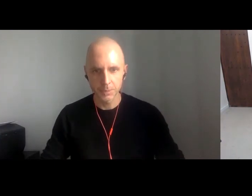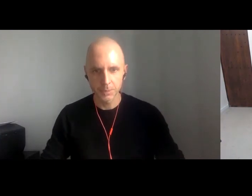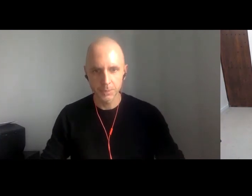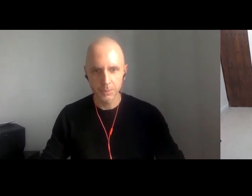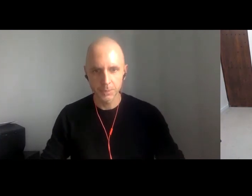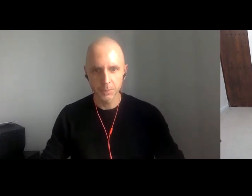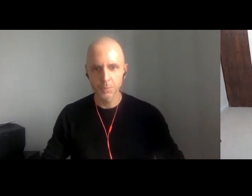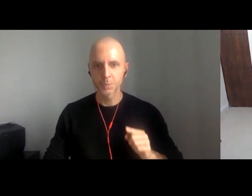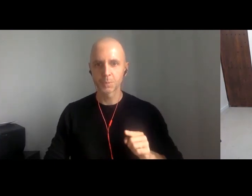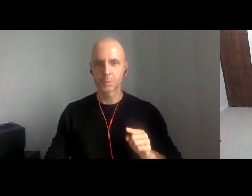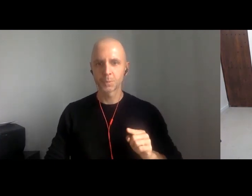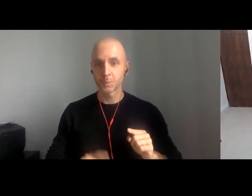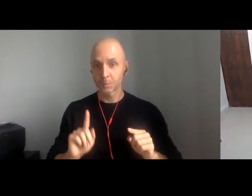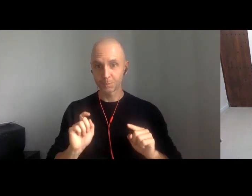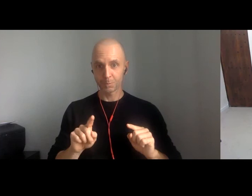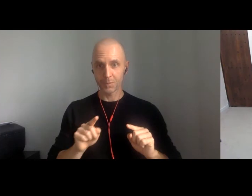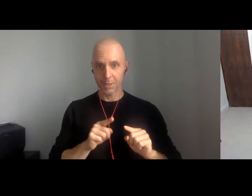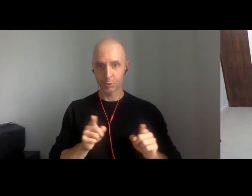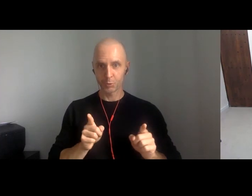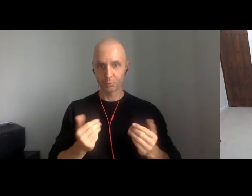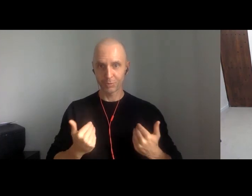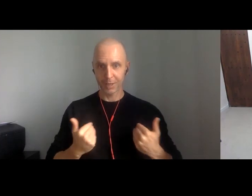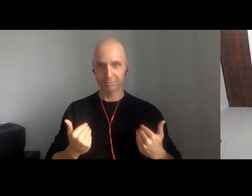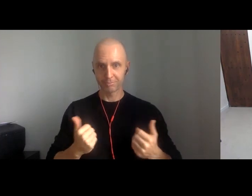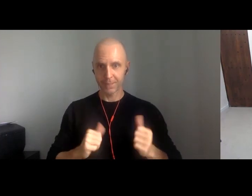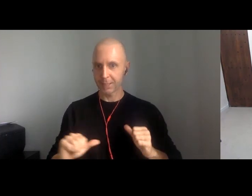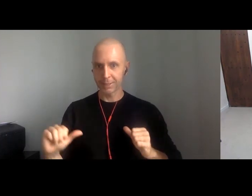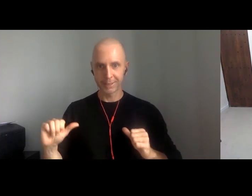Does anyone have any questions?